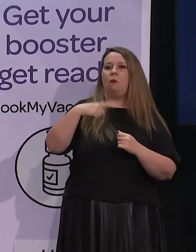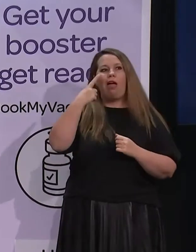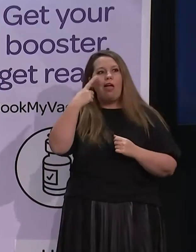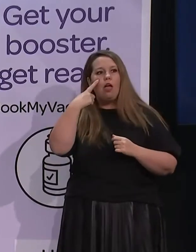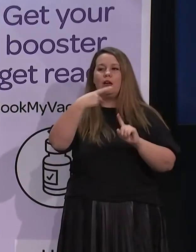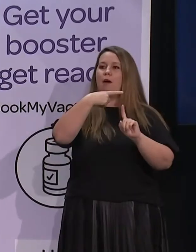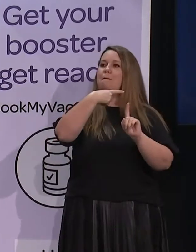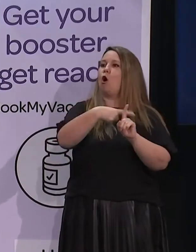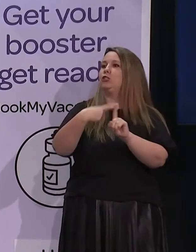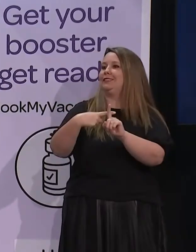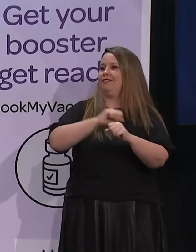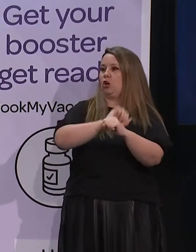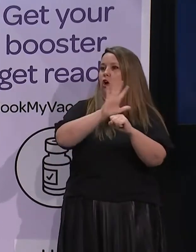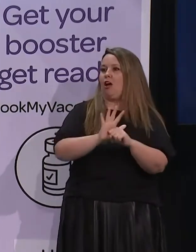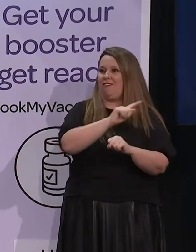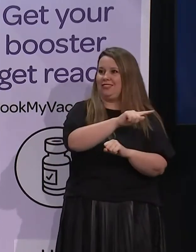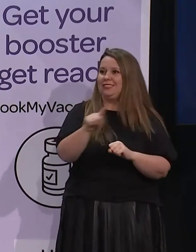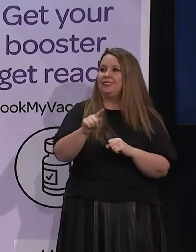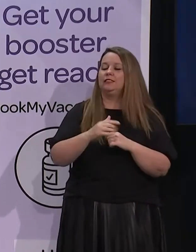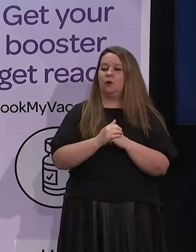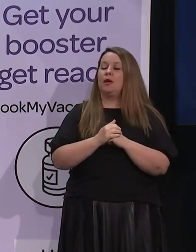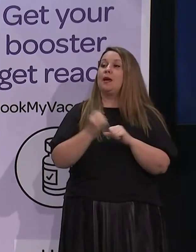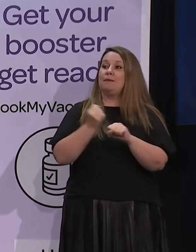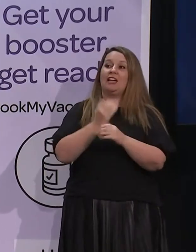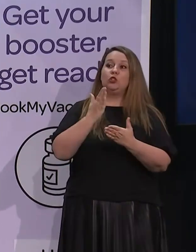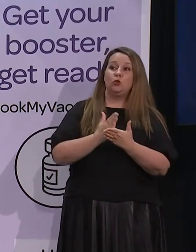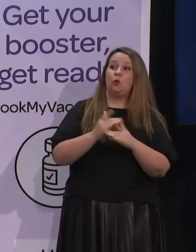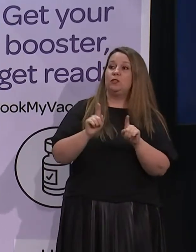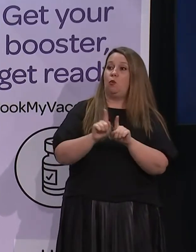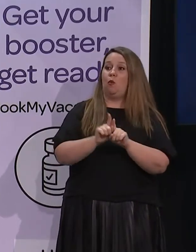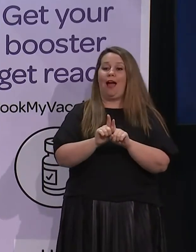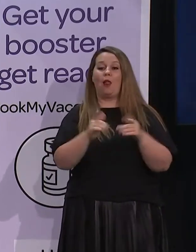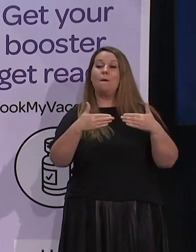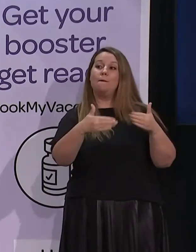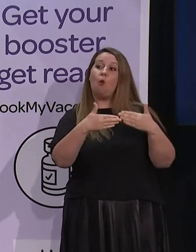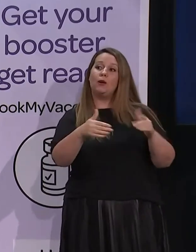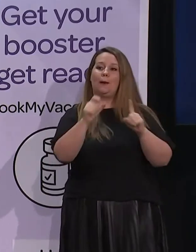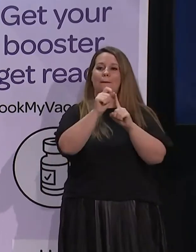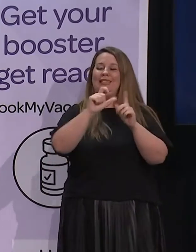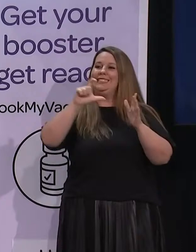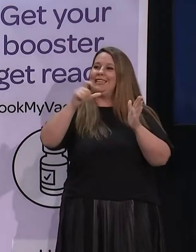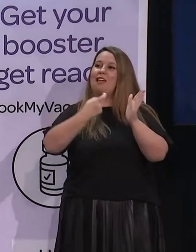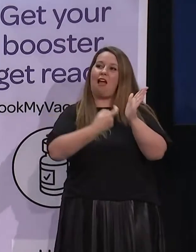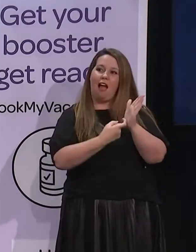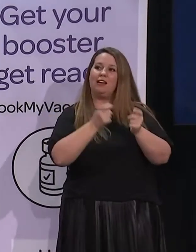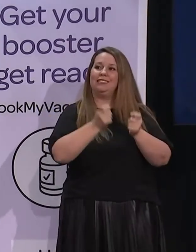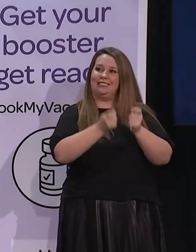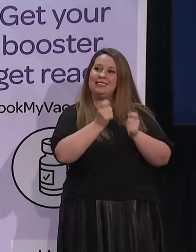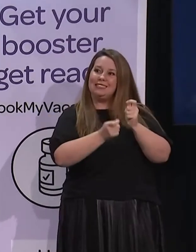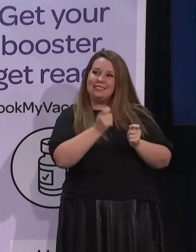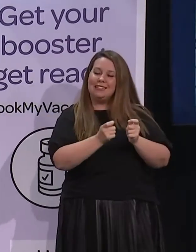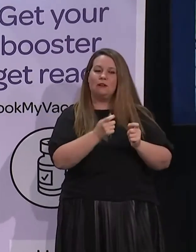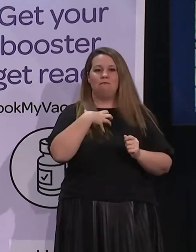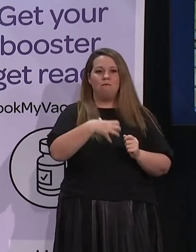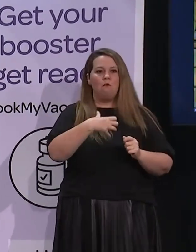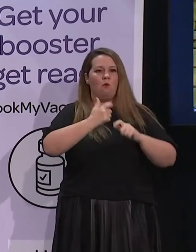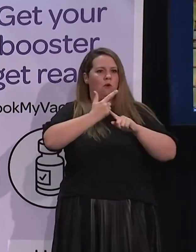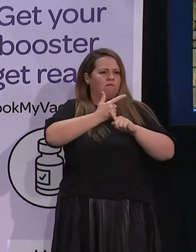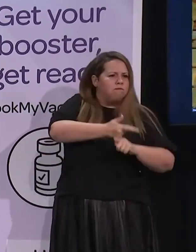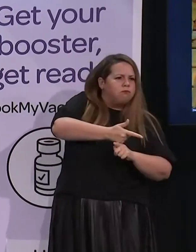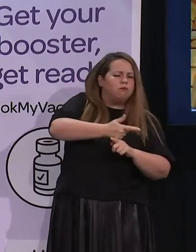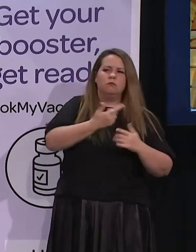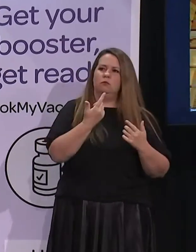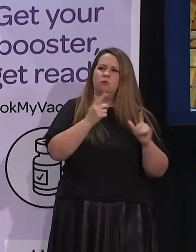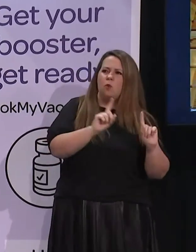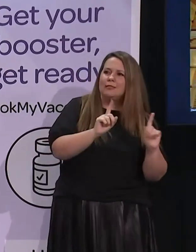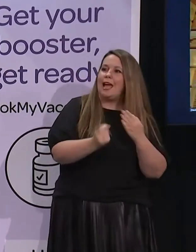have closer proximity of testing that allows PCR at our border. We are looking at that, and we will continue to maintain